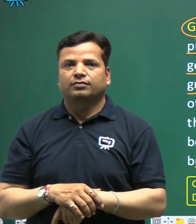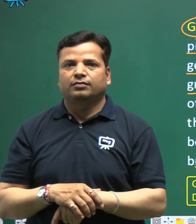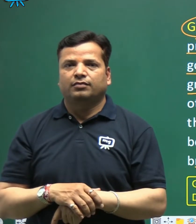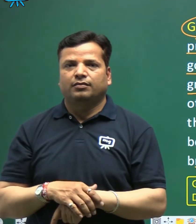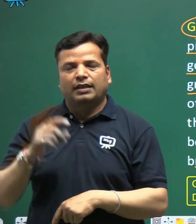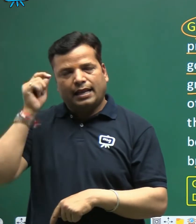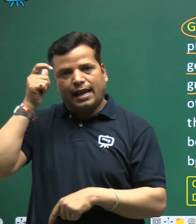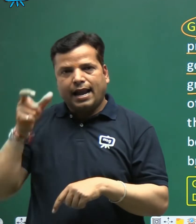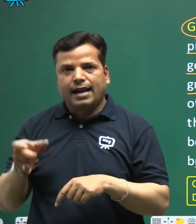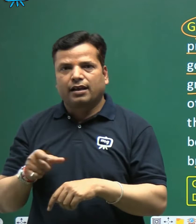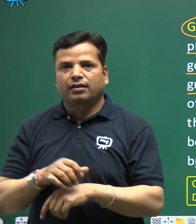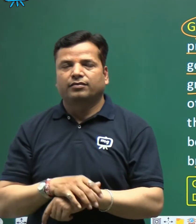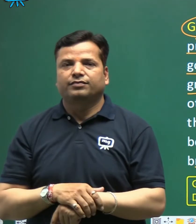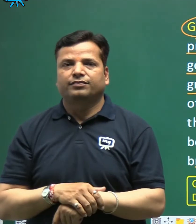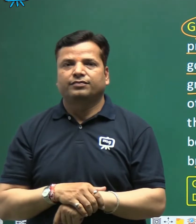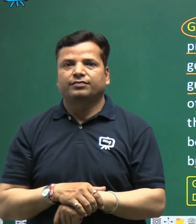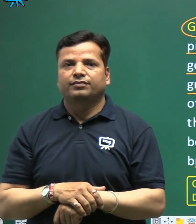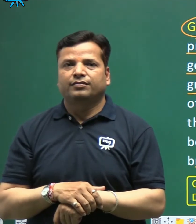dull,